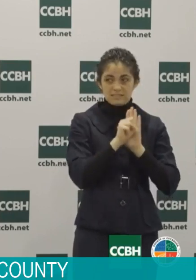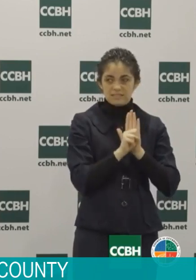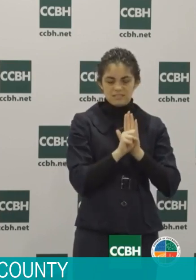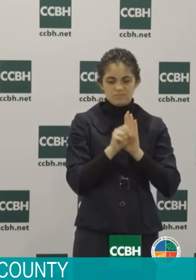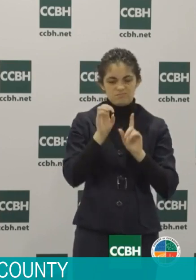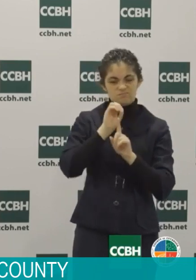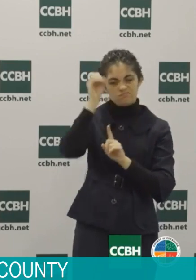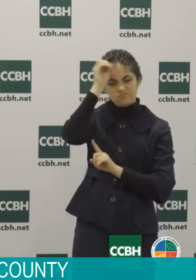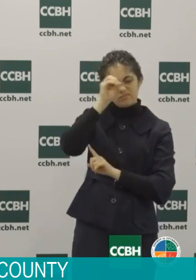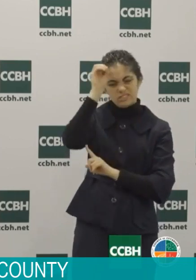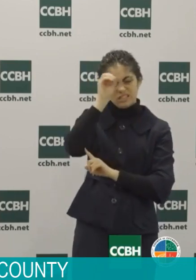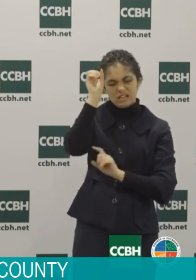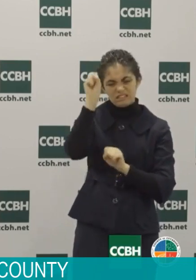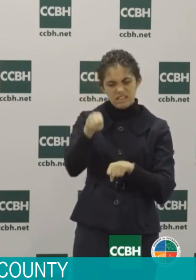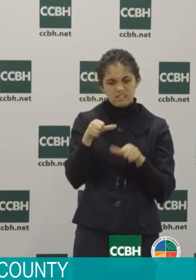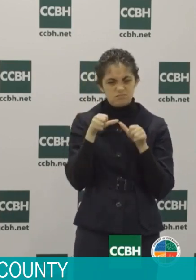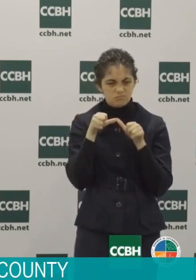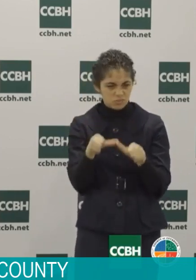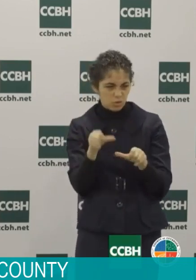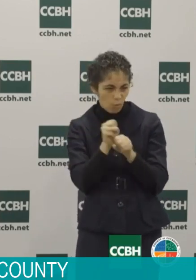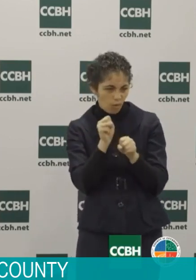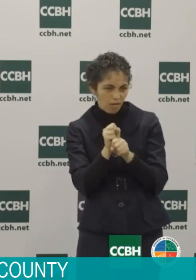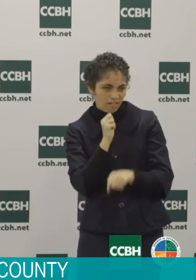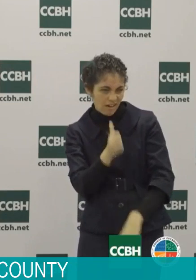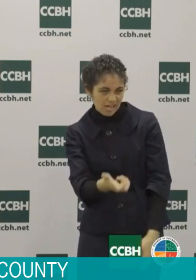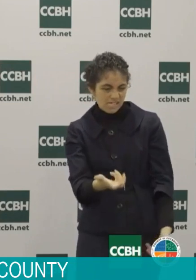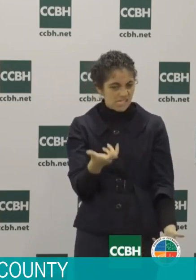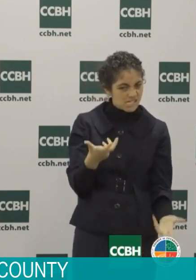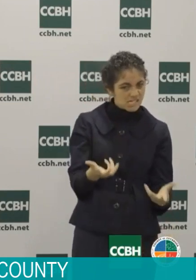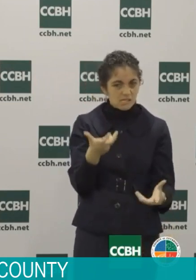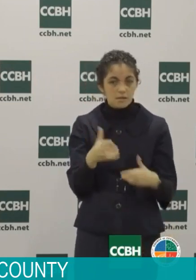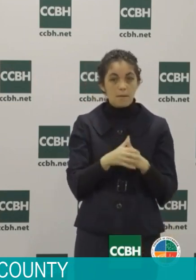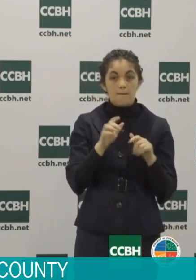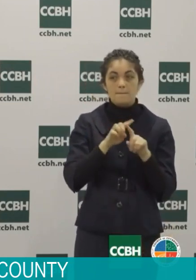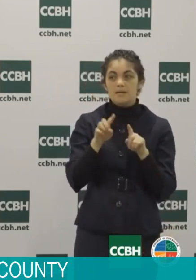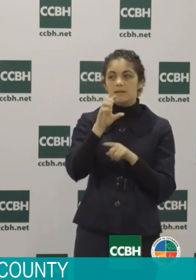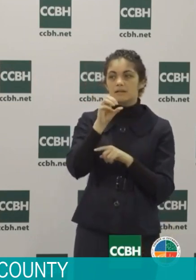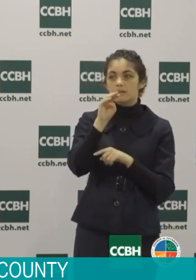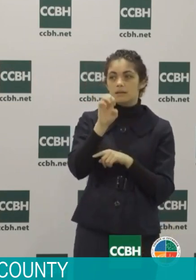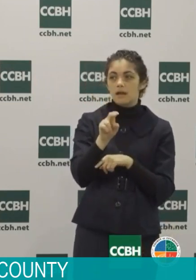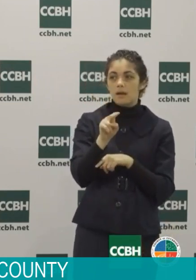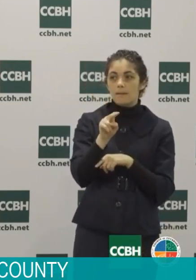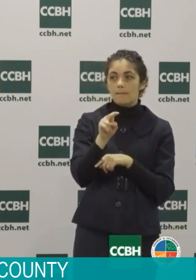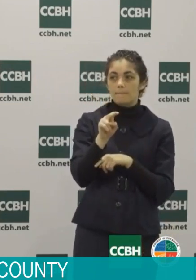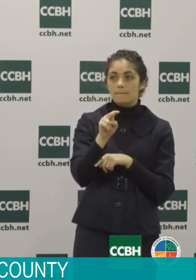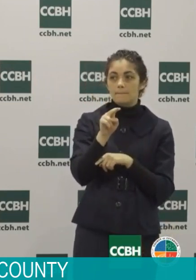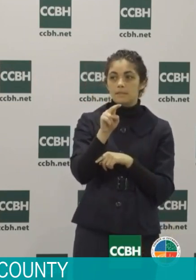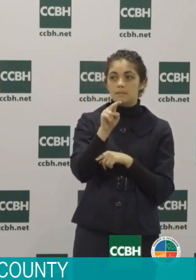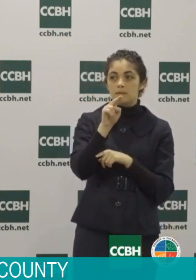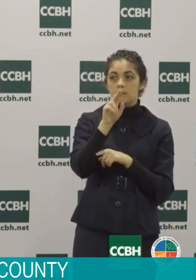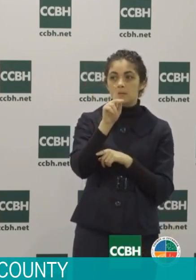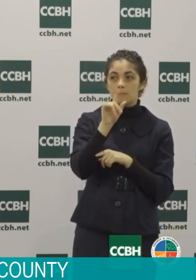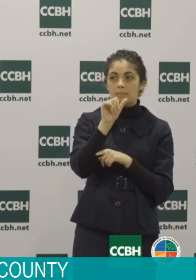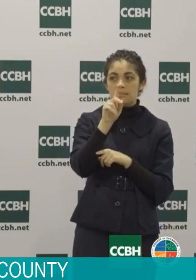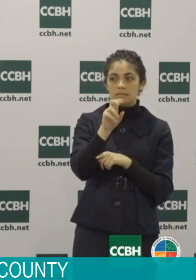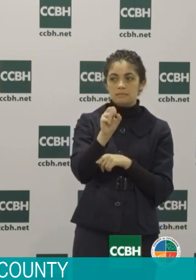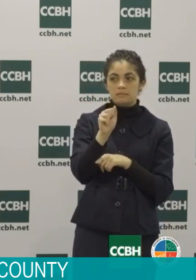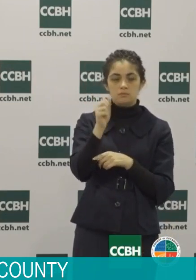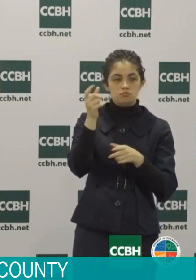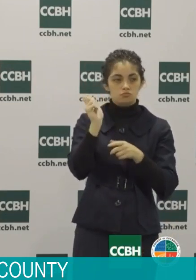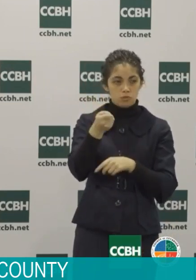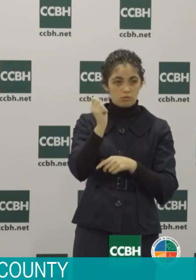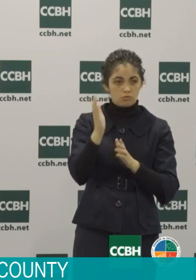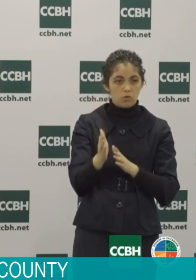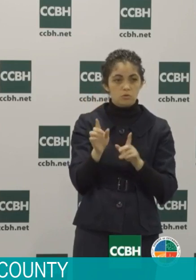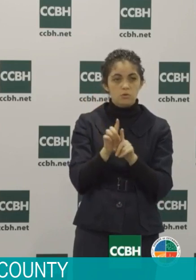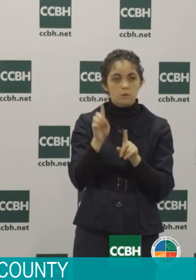about whether an agency should stay open, whether they're essential. And Common Pleas Judge Brendan Sheehan granted a temporary restraining order closing